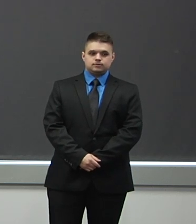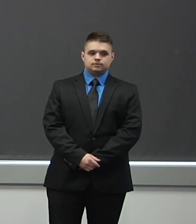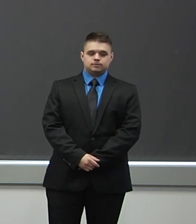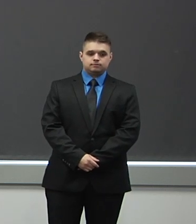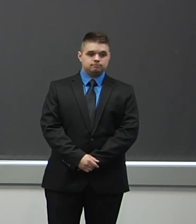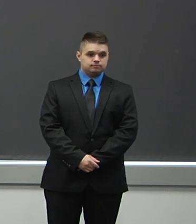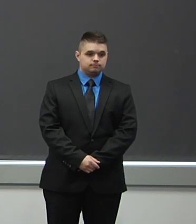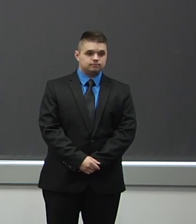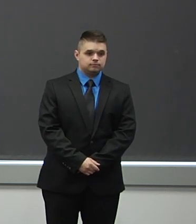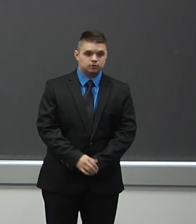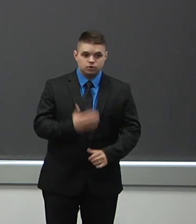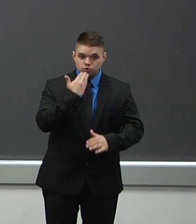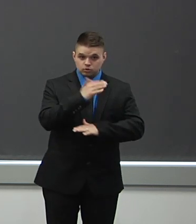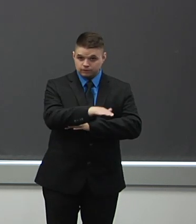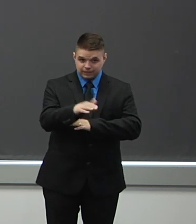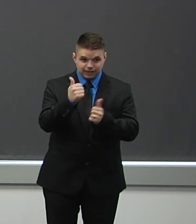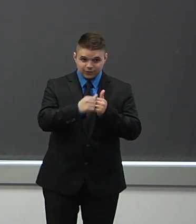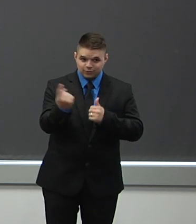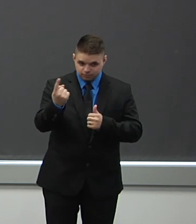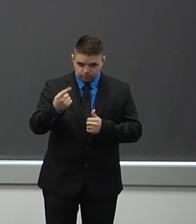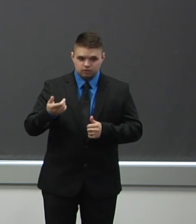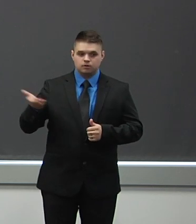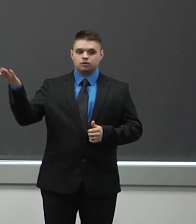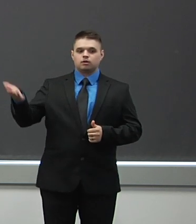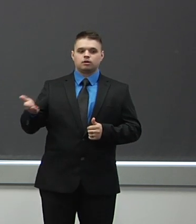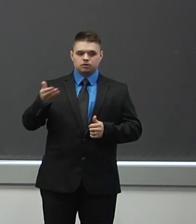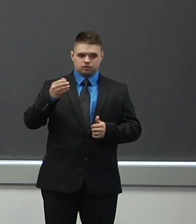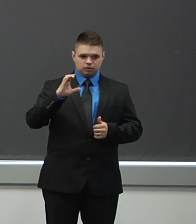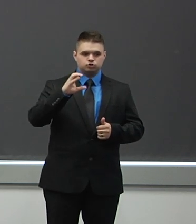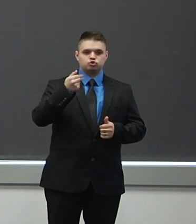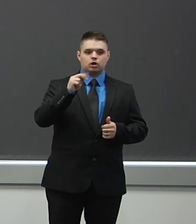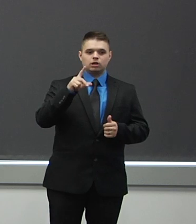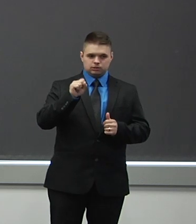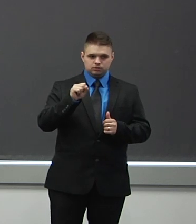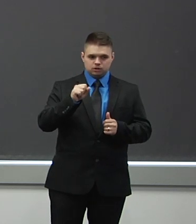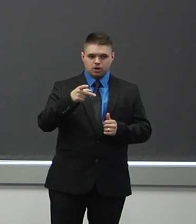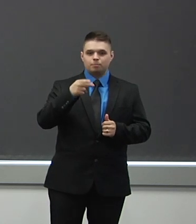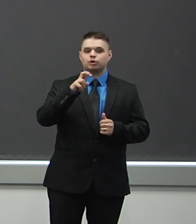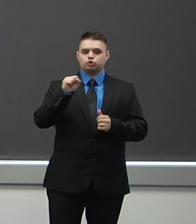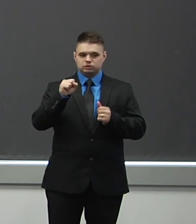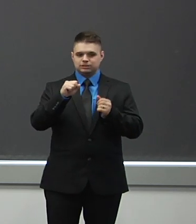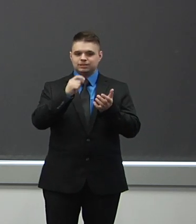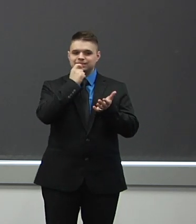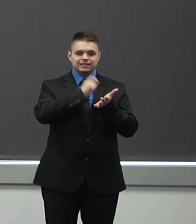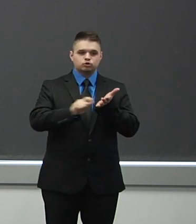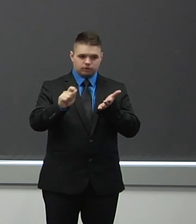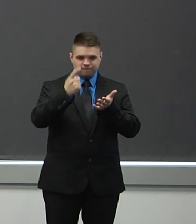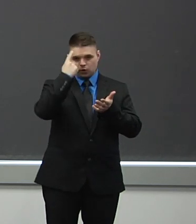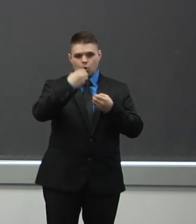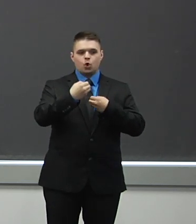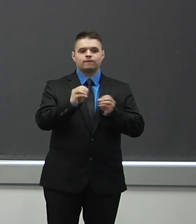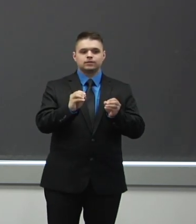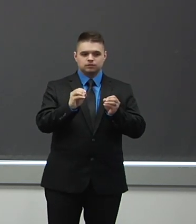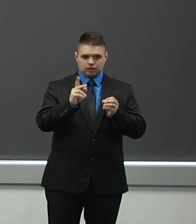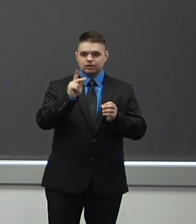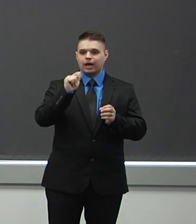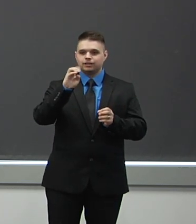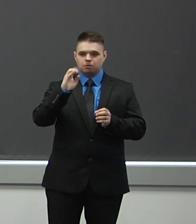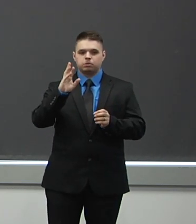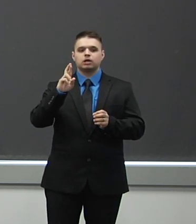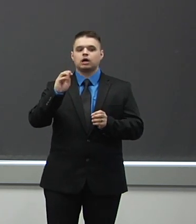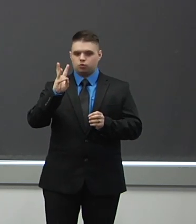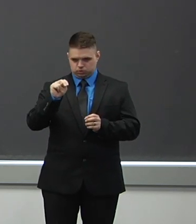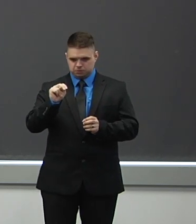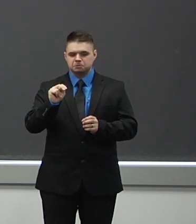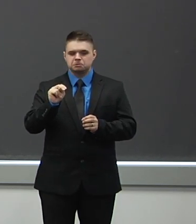Afternoon, everyone. I'm Charles Boyle, Press Secretary for the Office of Governor Kate Brown. We're going to start today with some brief remarks from Governor Brown.